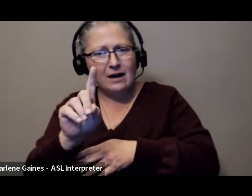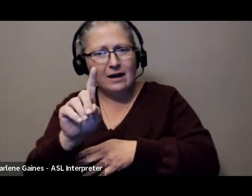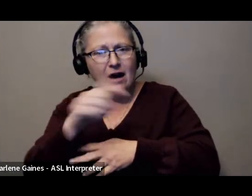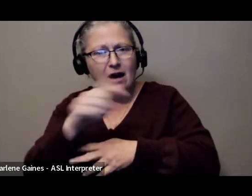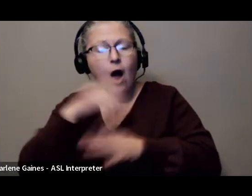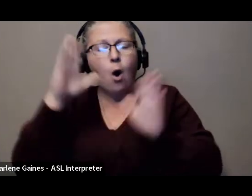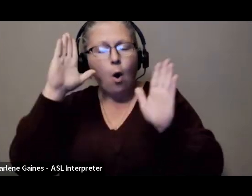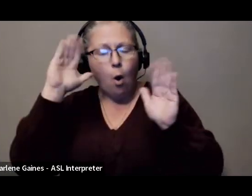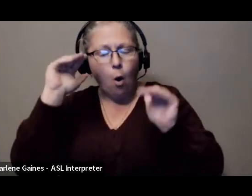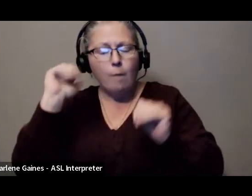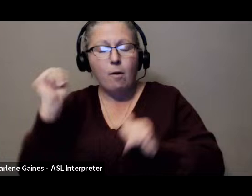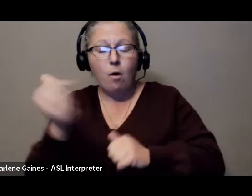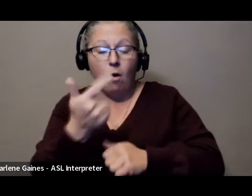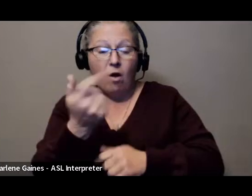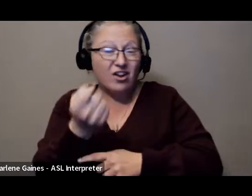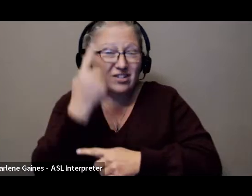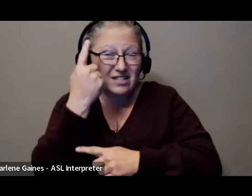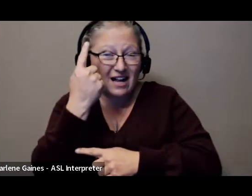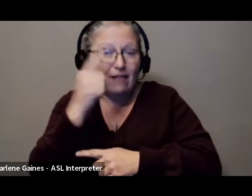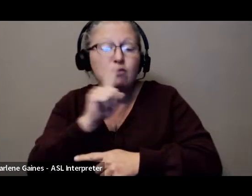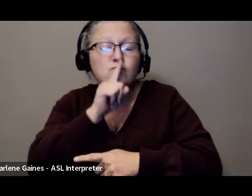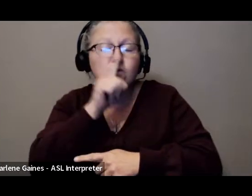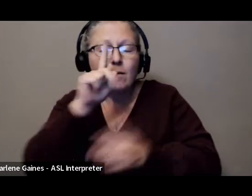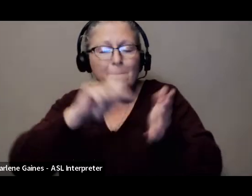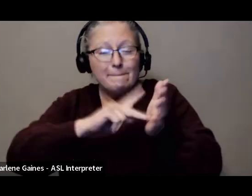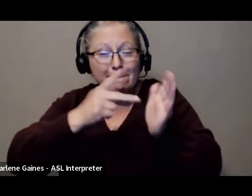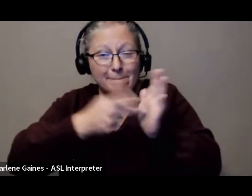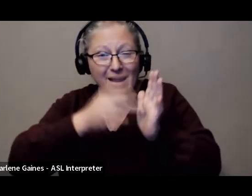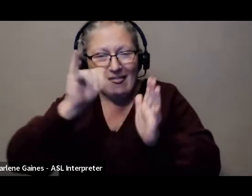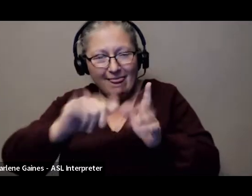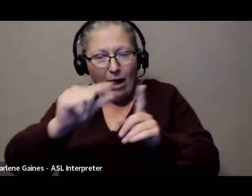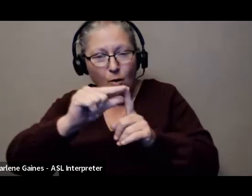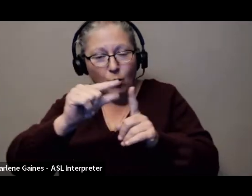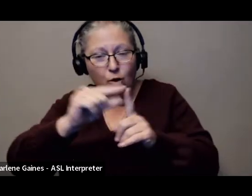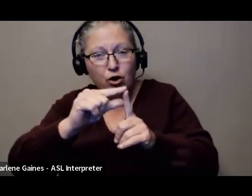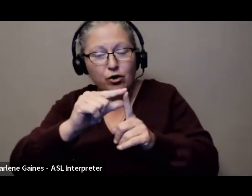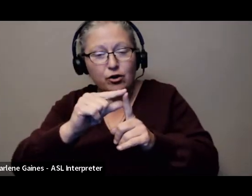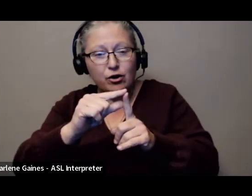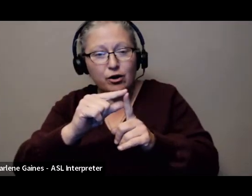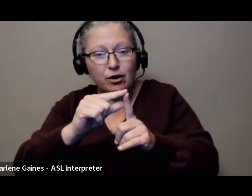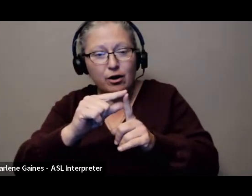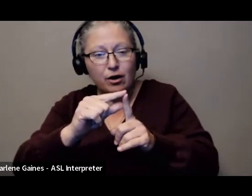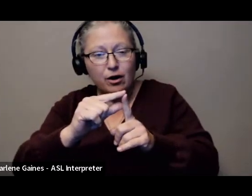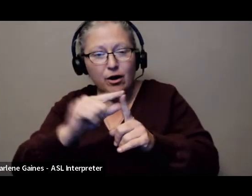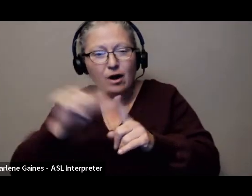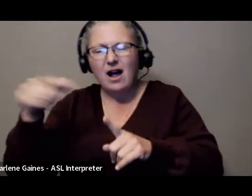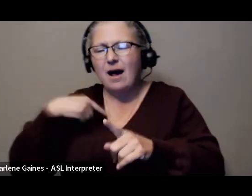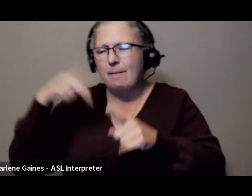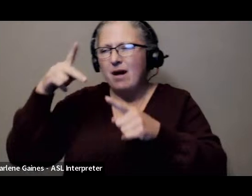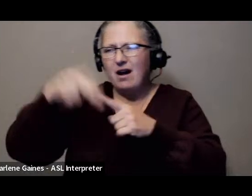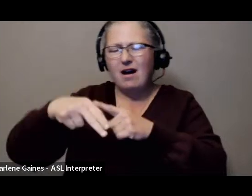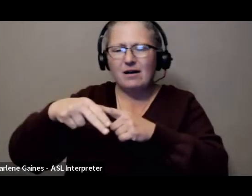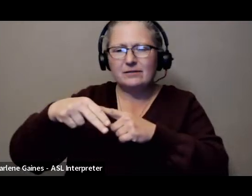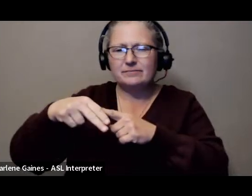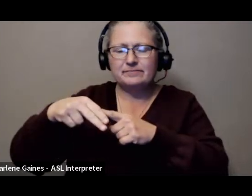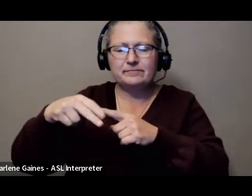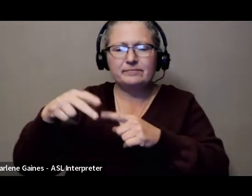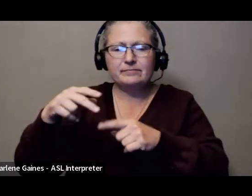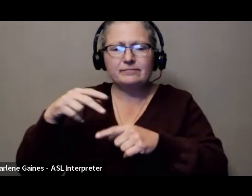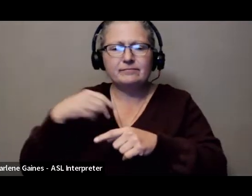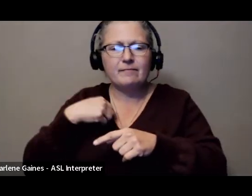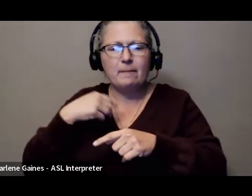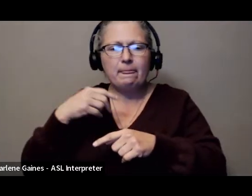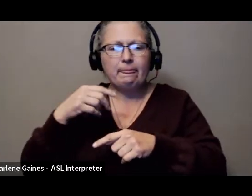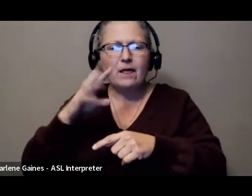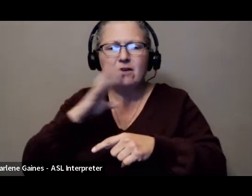hope by now we all understand the true meaning of that word. And I'm for sorry, I'm this gonna cut board this not one to down. say anything is They're- not